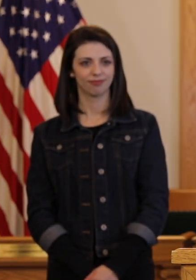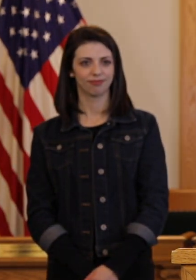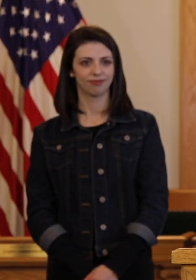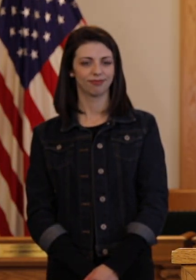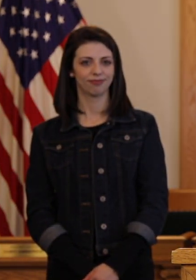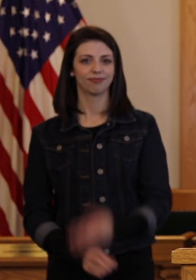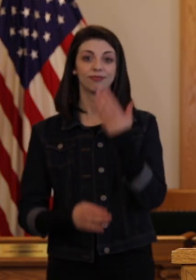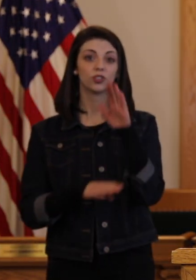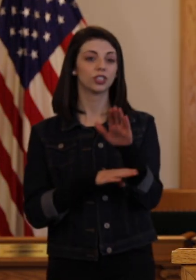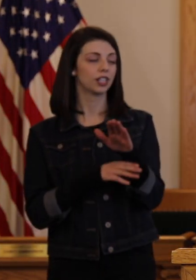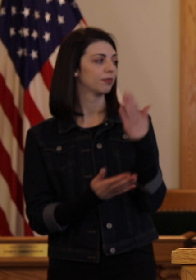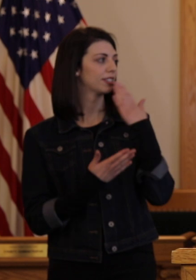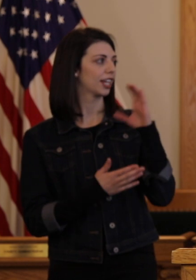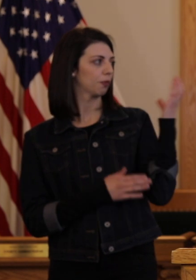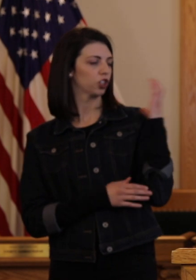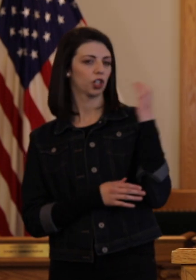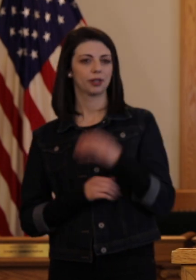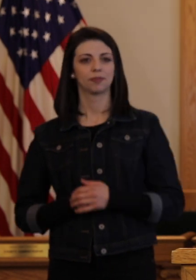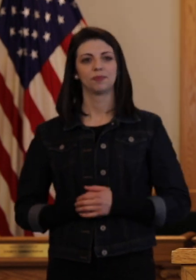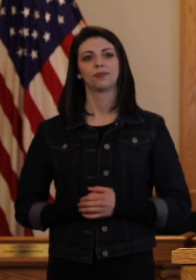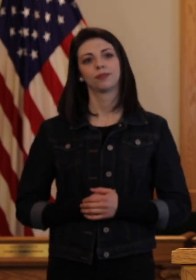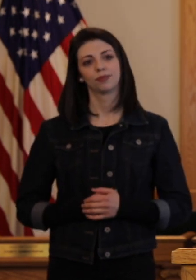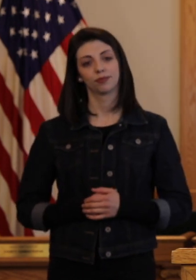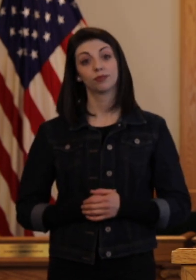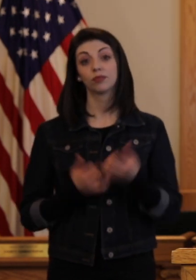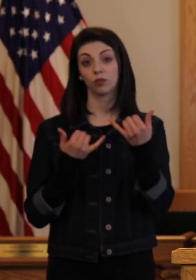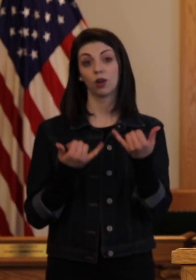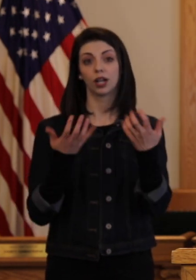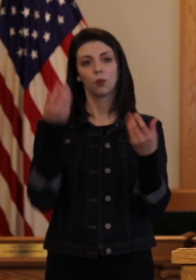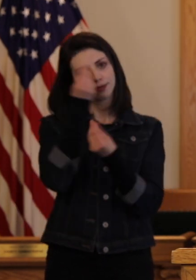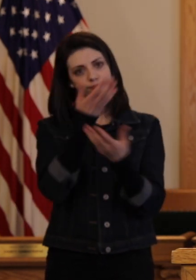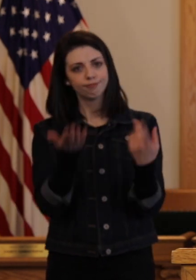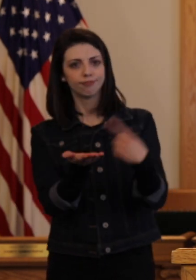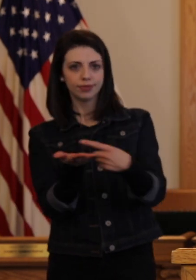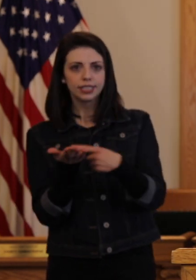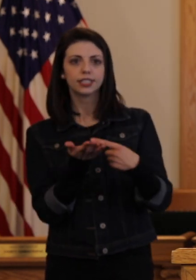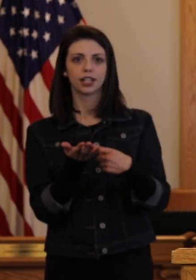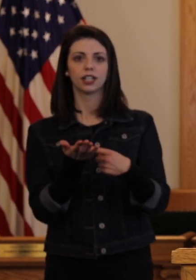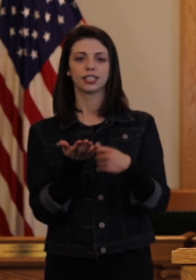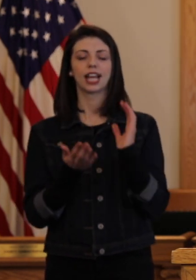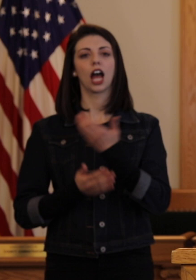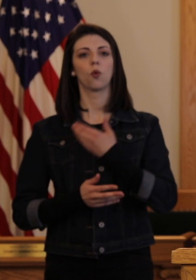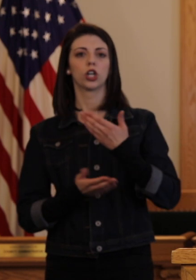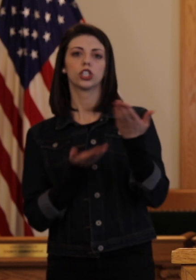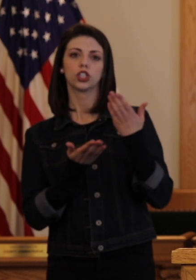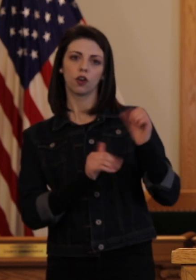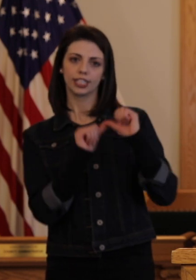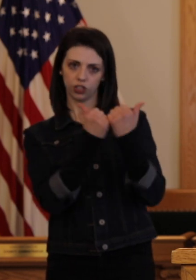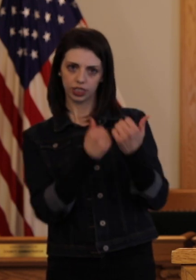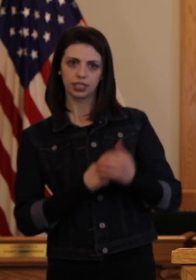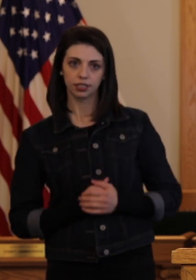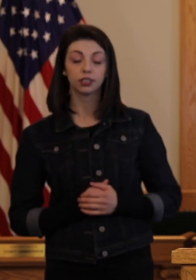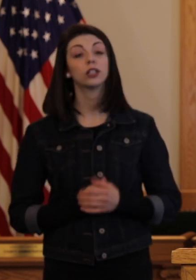Good afternoon, and thank you, Chairman Weatherup. I would like to take a moment to discuss the status of the Veterans Service Agency. As it